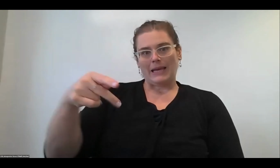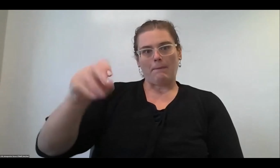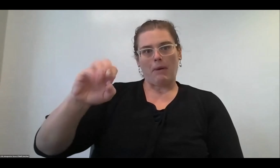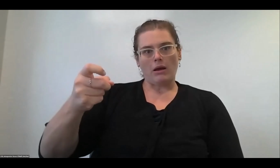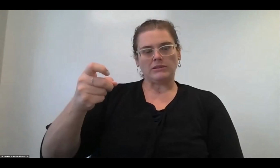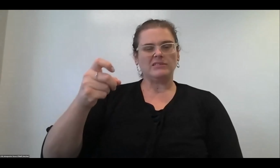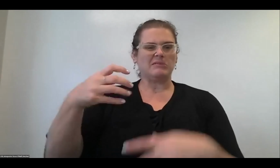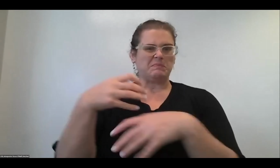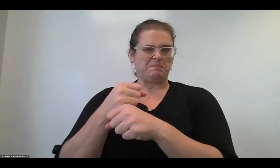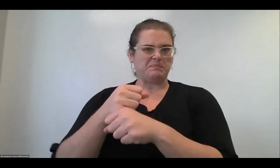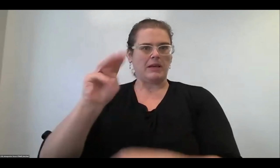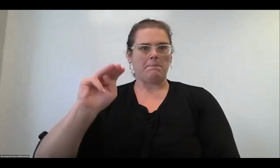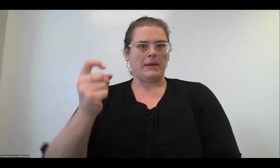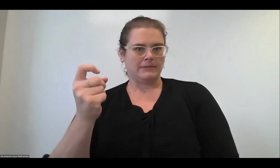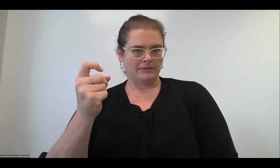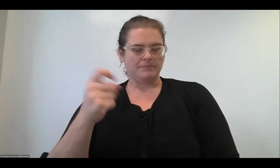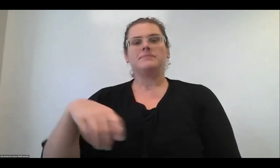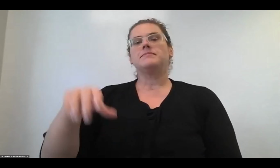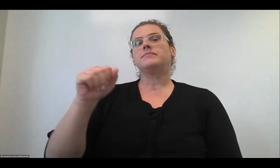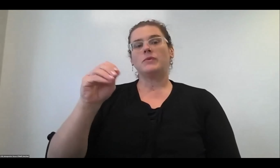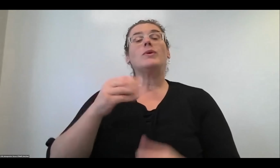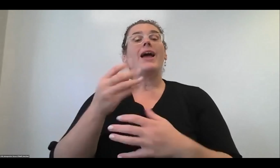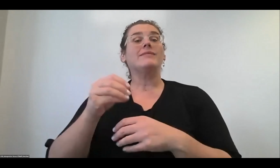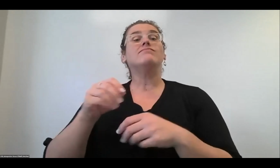to what we missed last time, which is